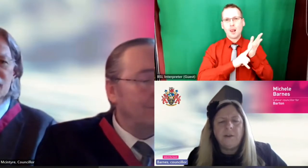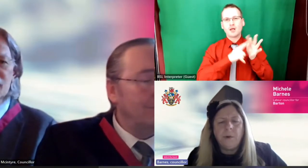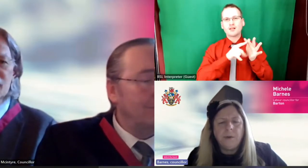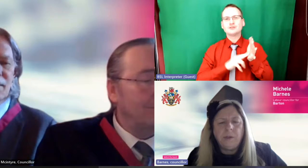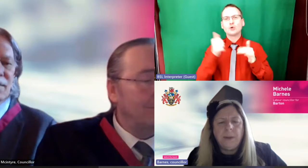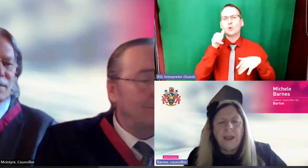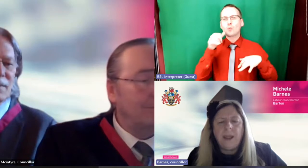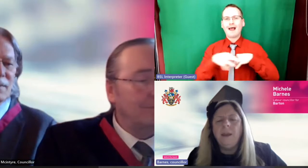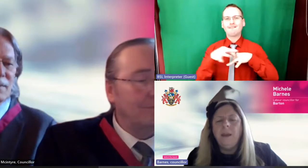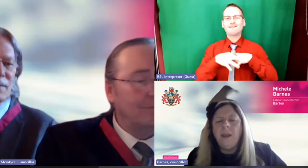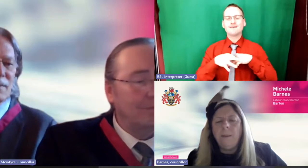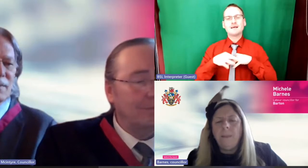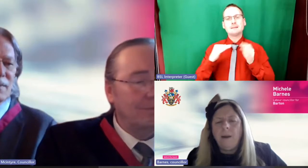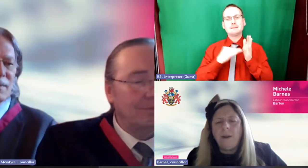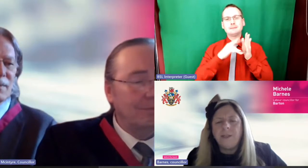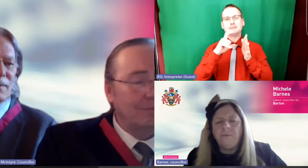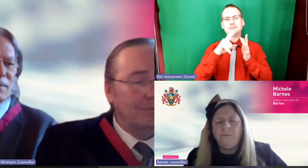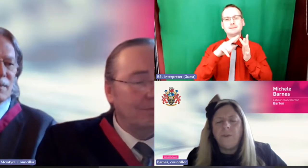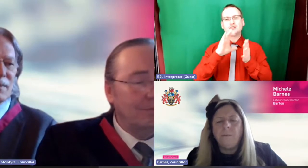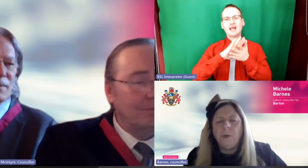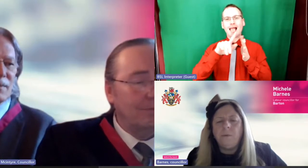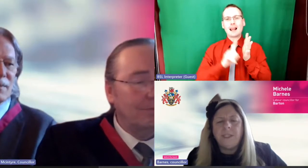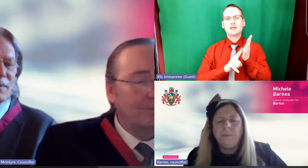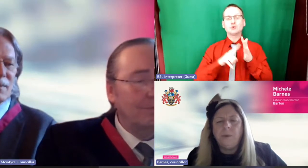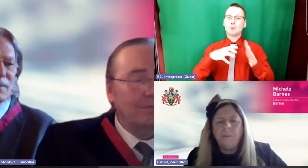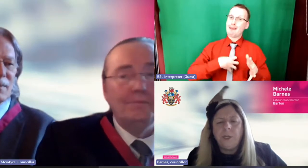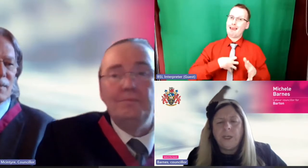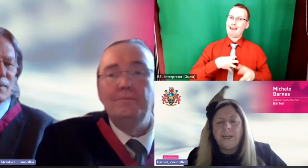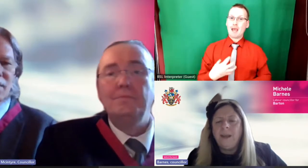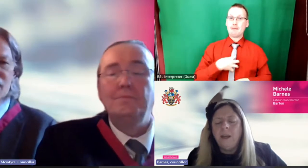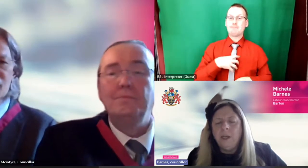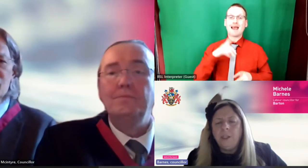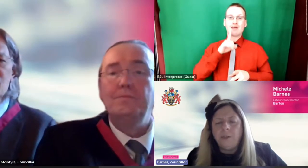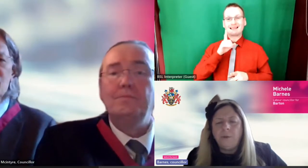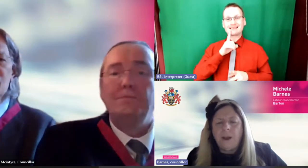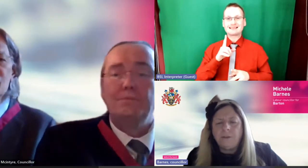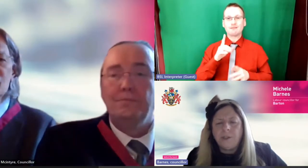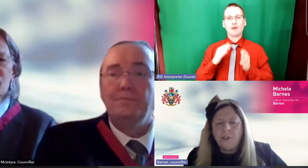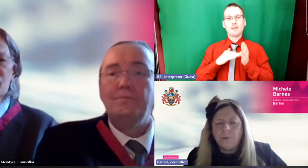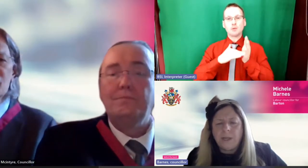the ceremonial mayor and mayoress for the municipal year